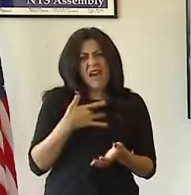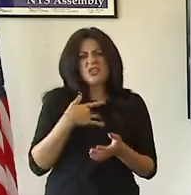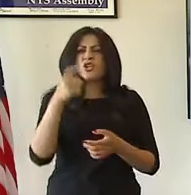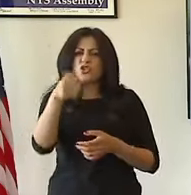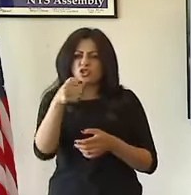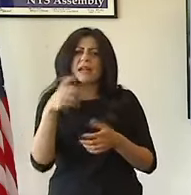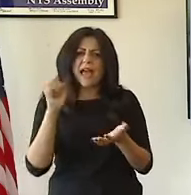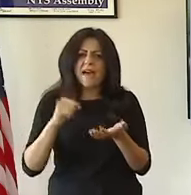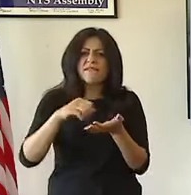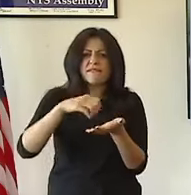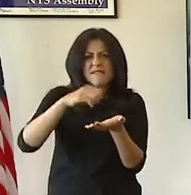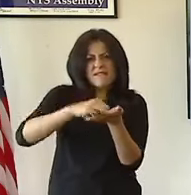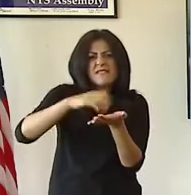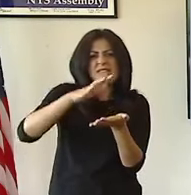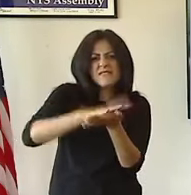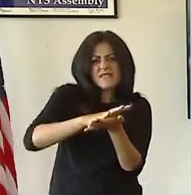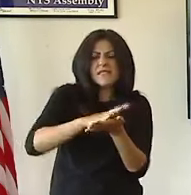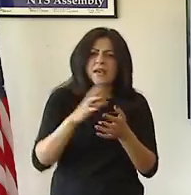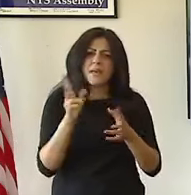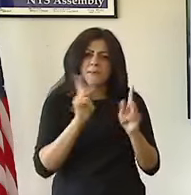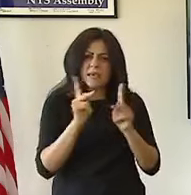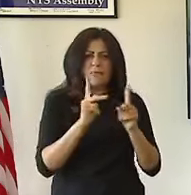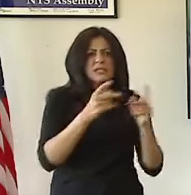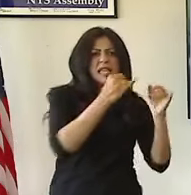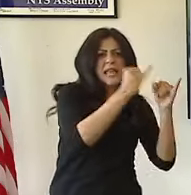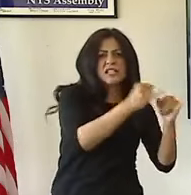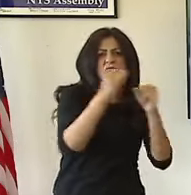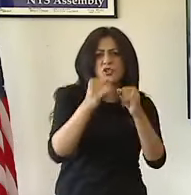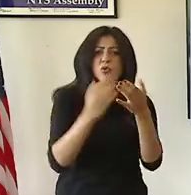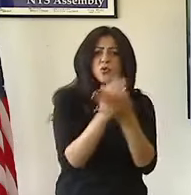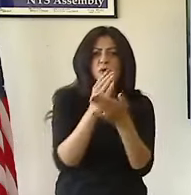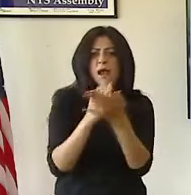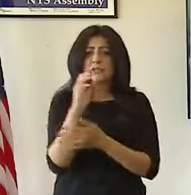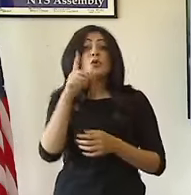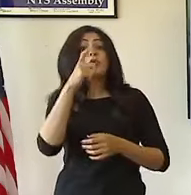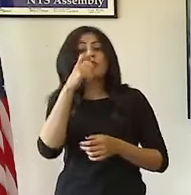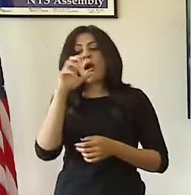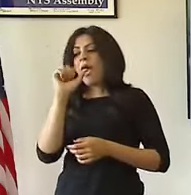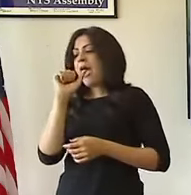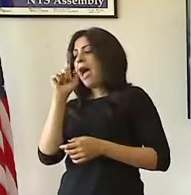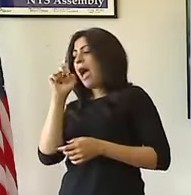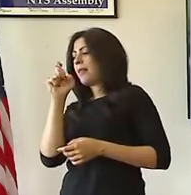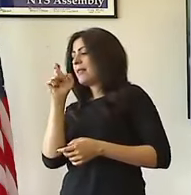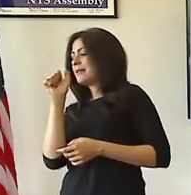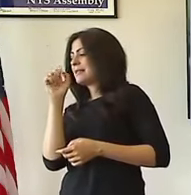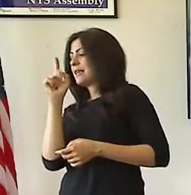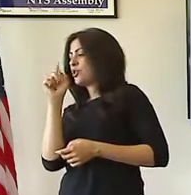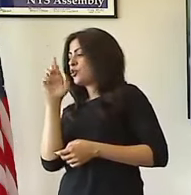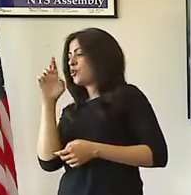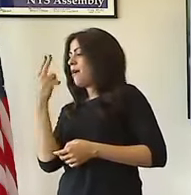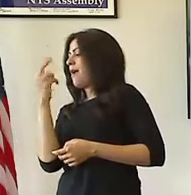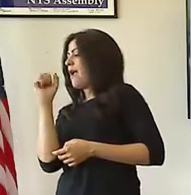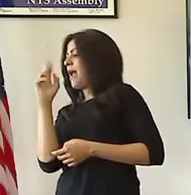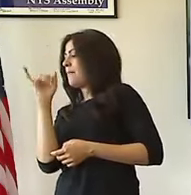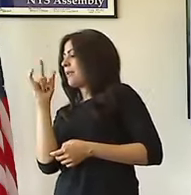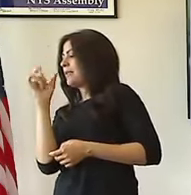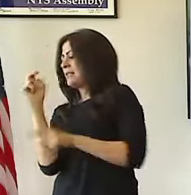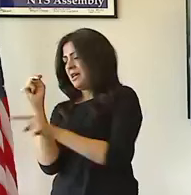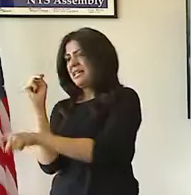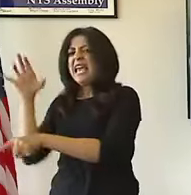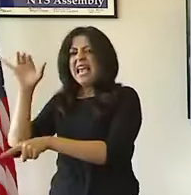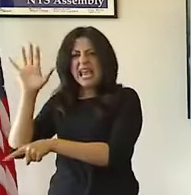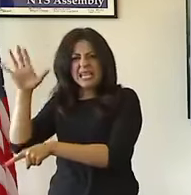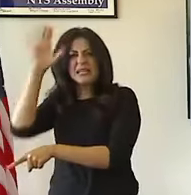a document, a doctrine of individual rights. Alexander Hamilton, on this block, in this community, argued